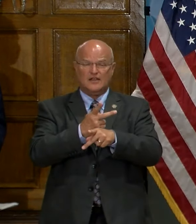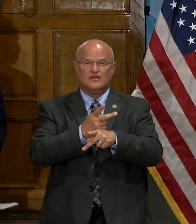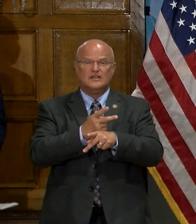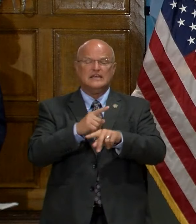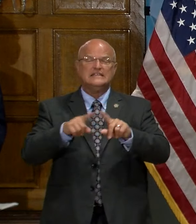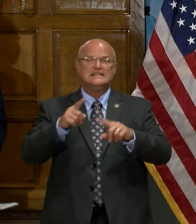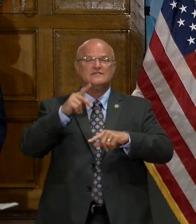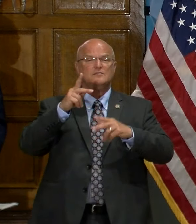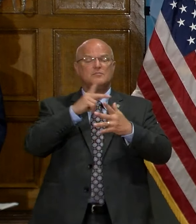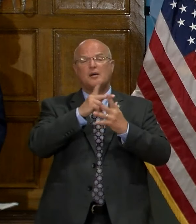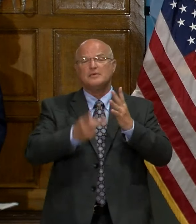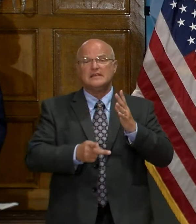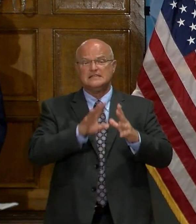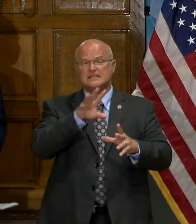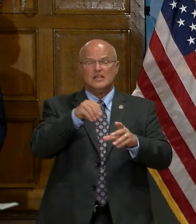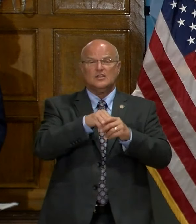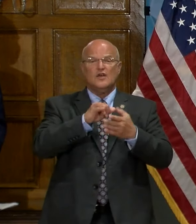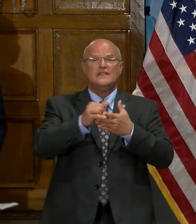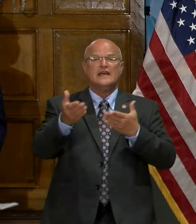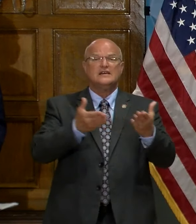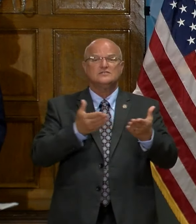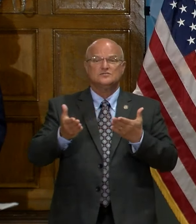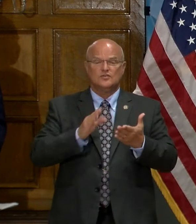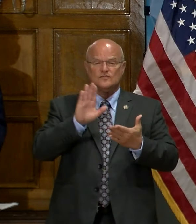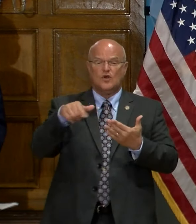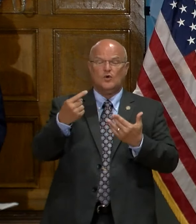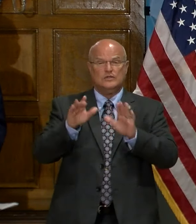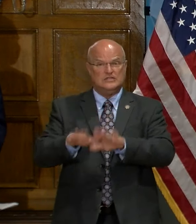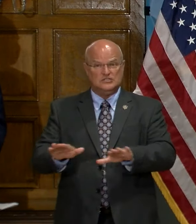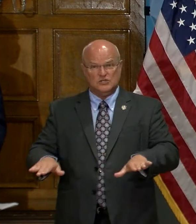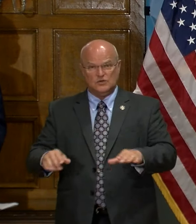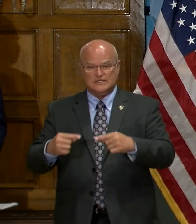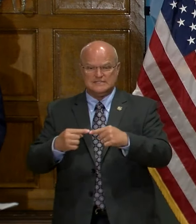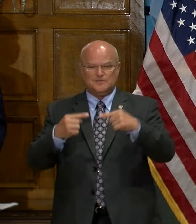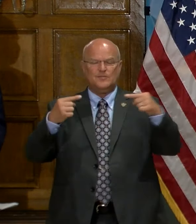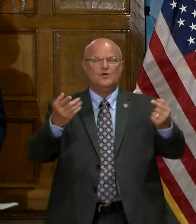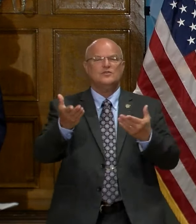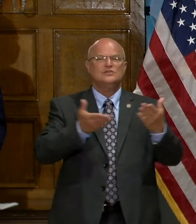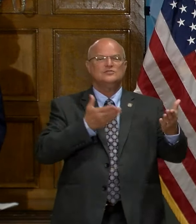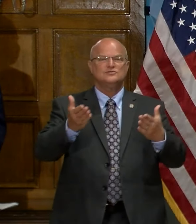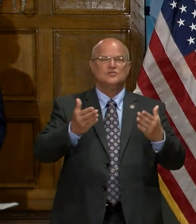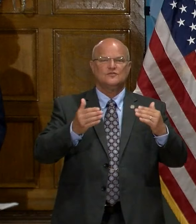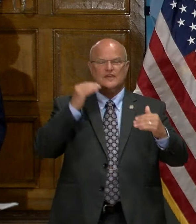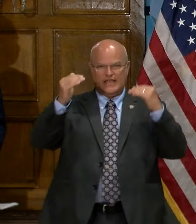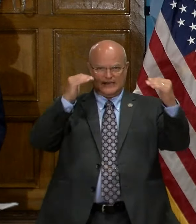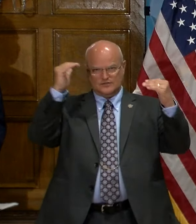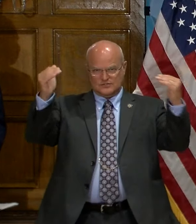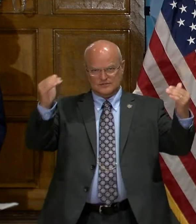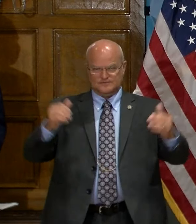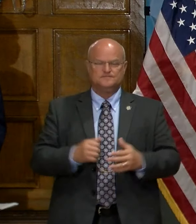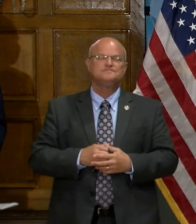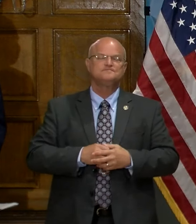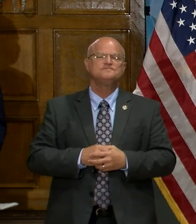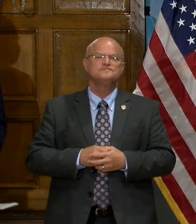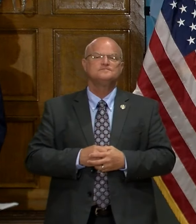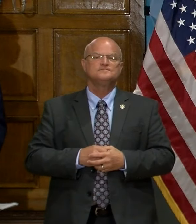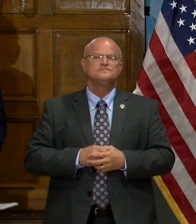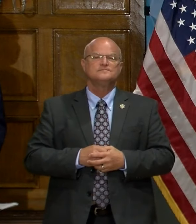different populations, including those that serve exclusively children as opposed to those that serve older